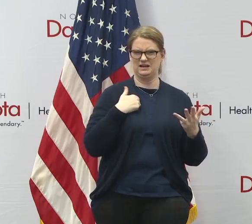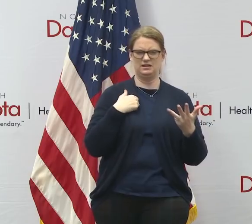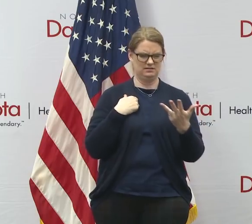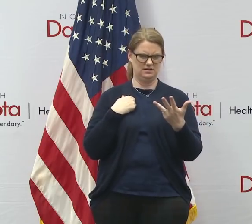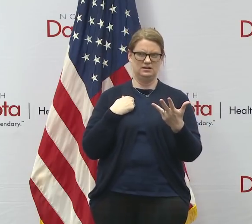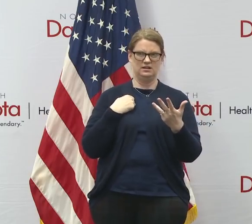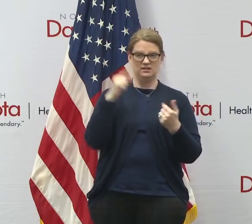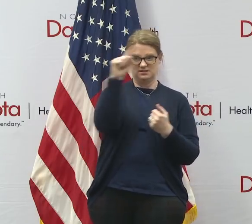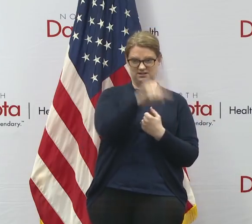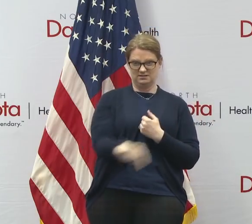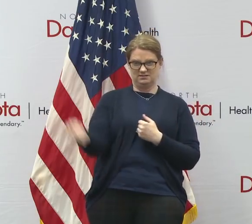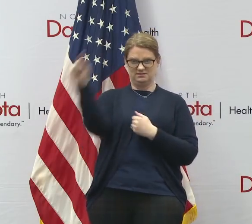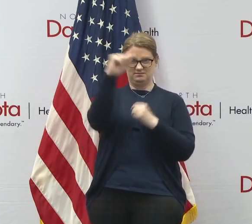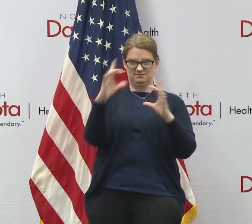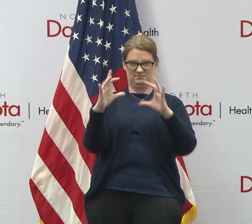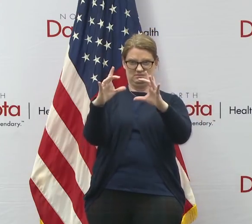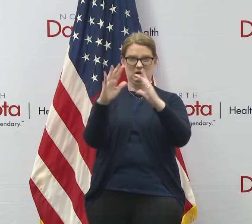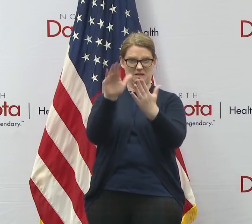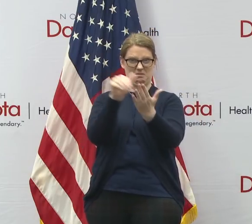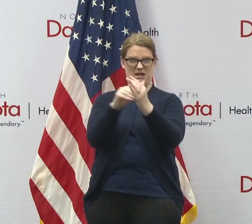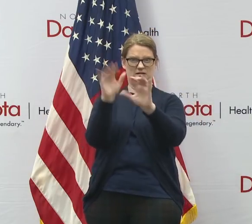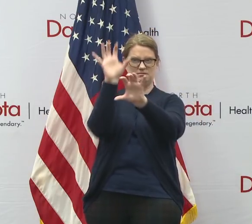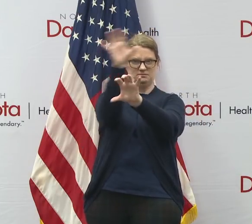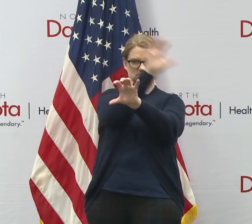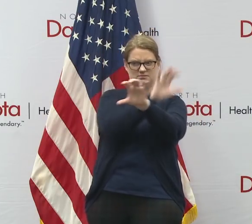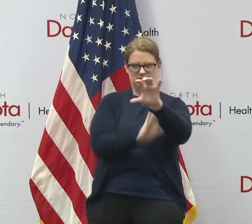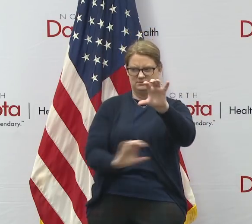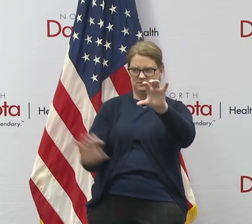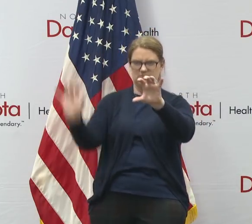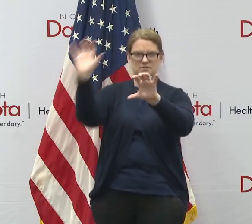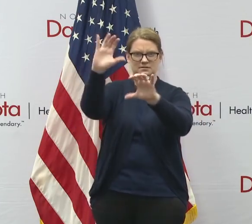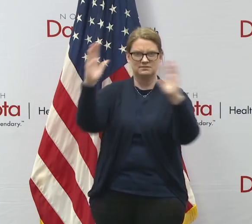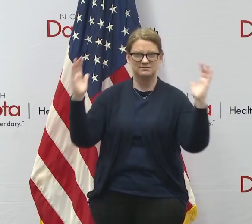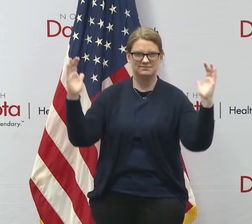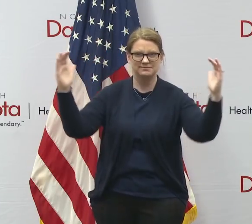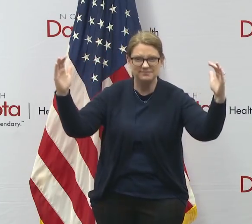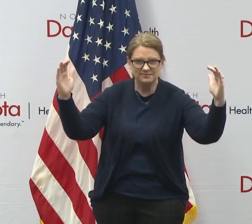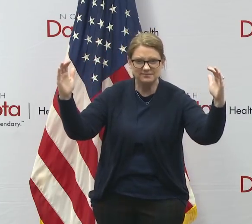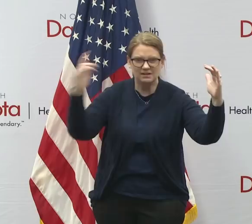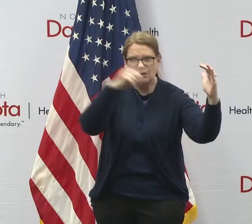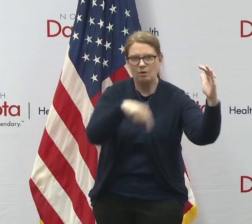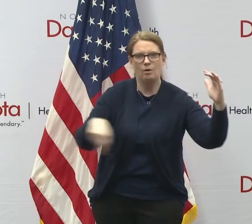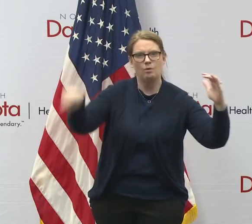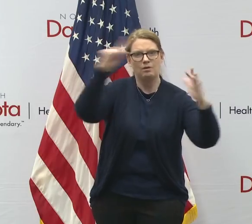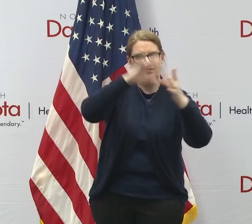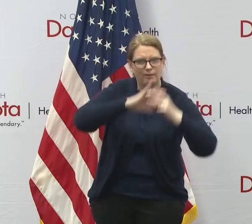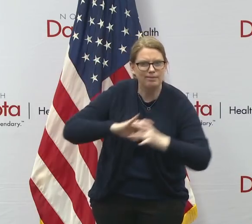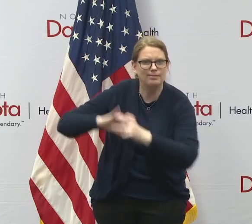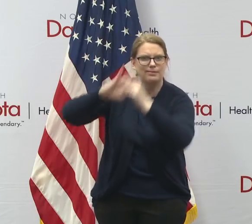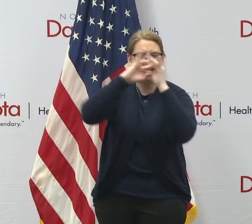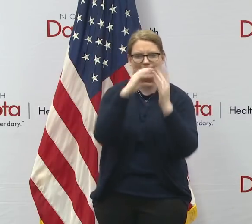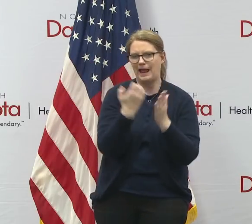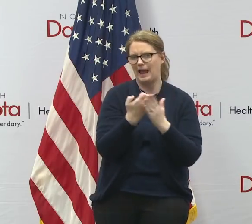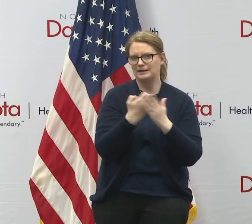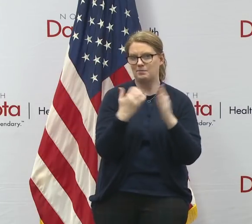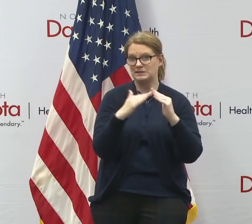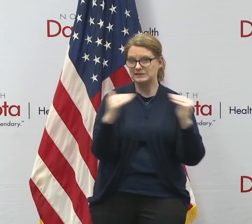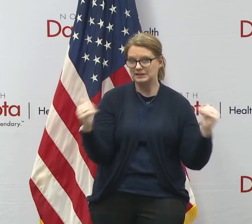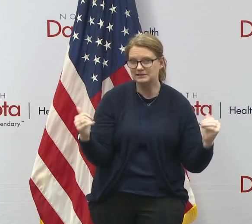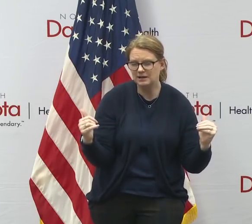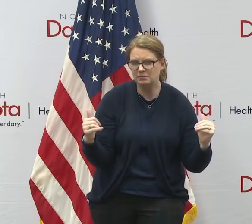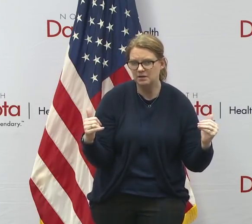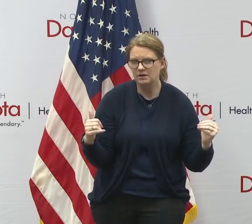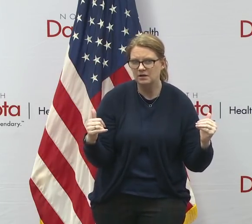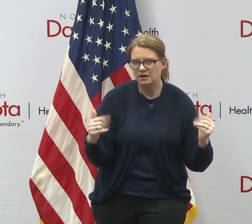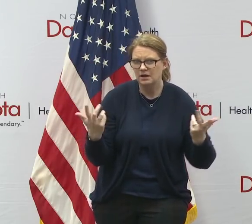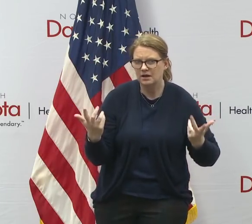and what our neighbors do affects us, because we're all part of one economic system. We're all part of one system where